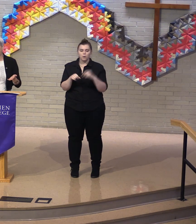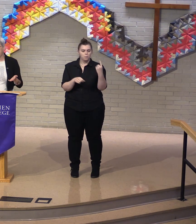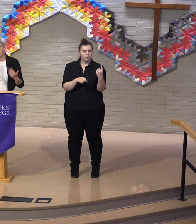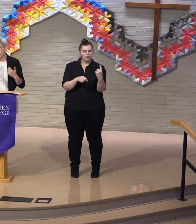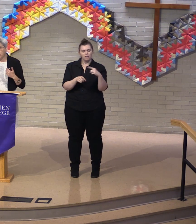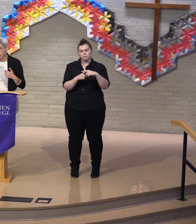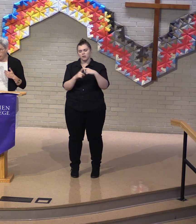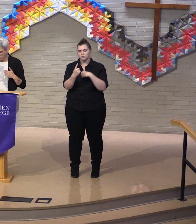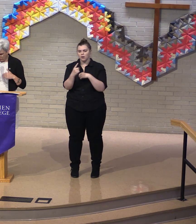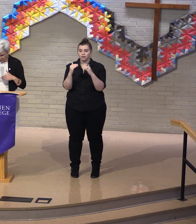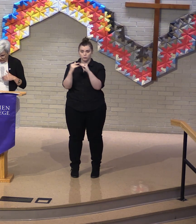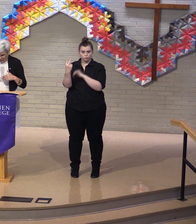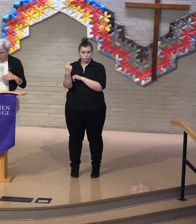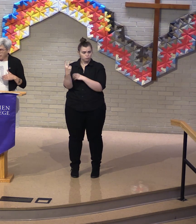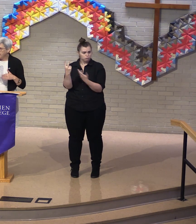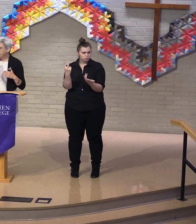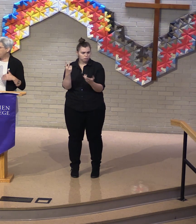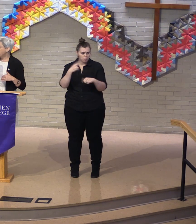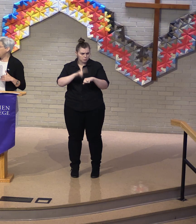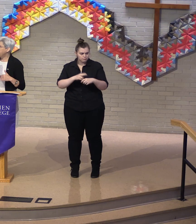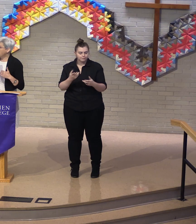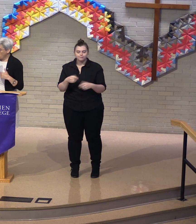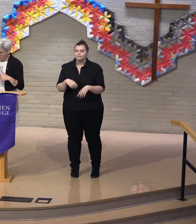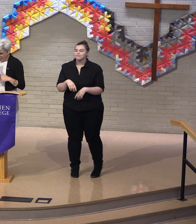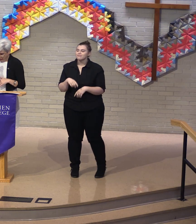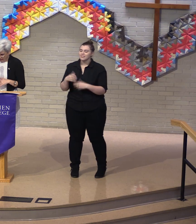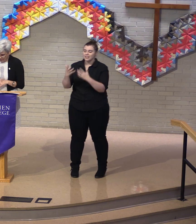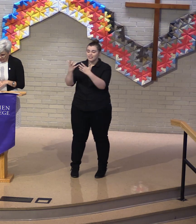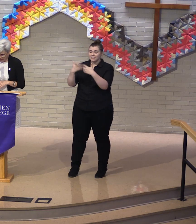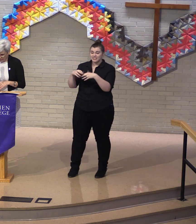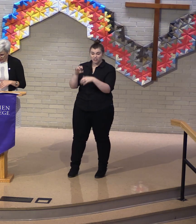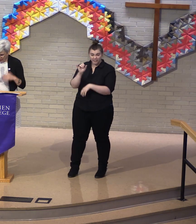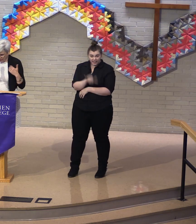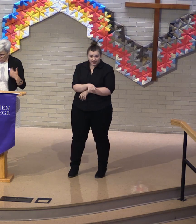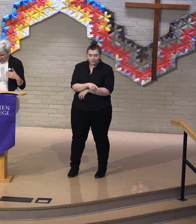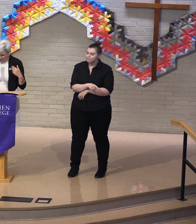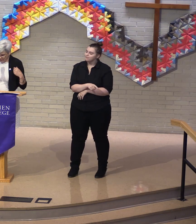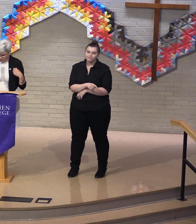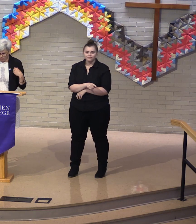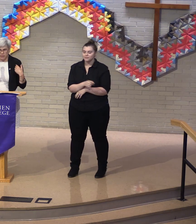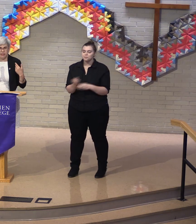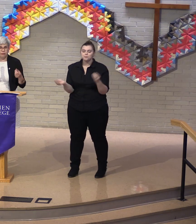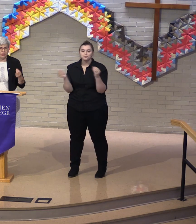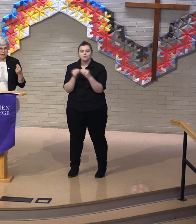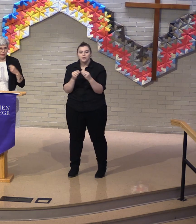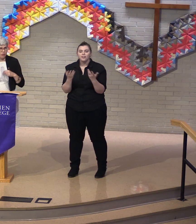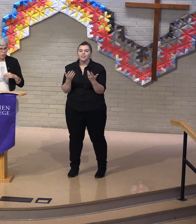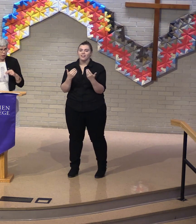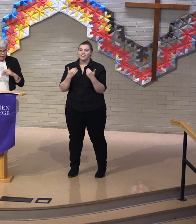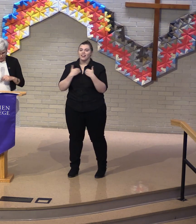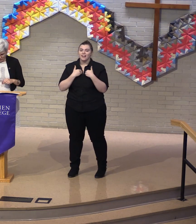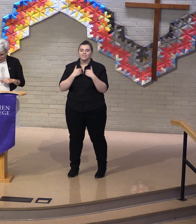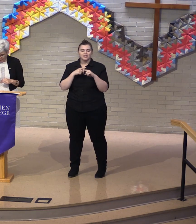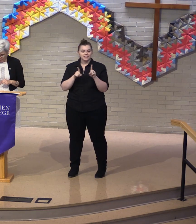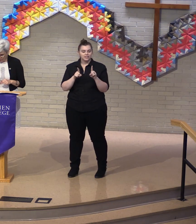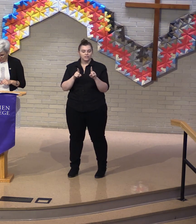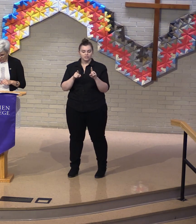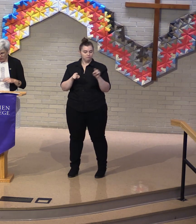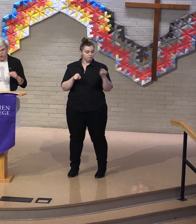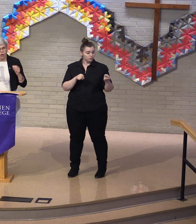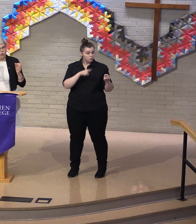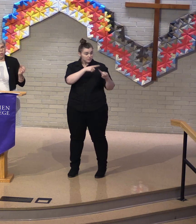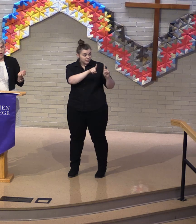+ 1 = 2. Synergy is more than that, and it arises from differences working